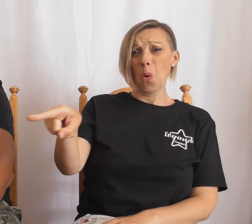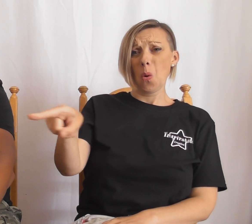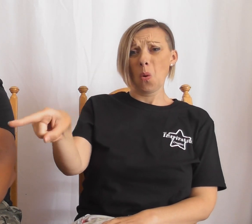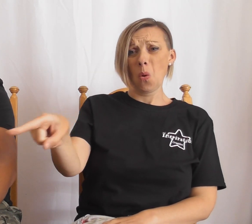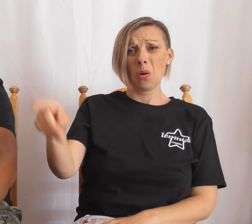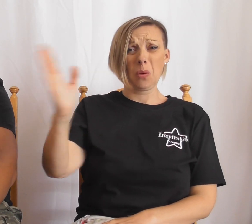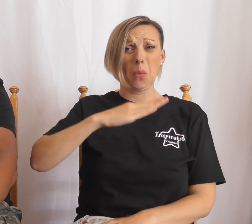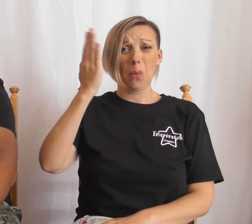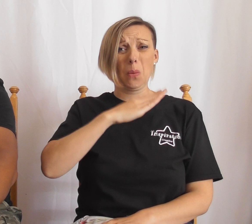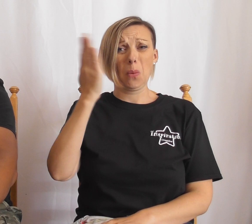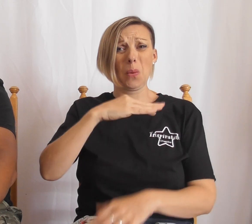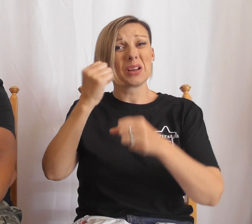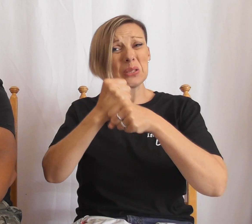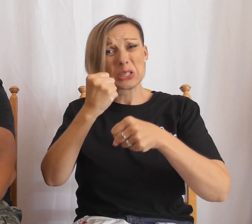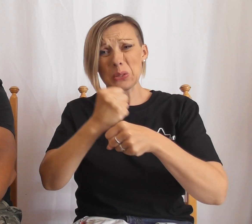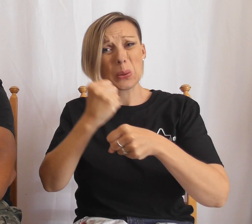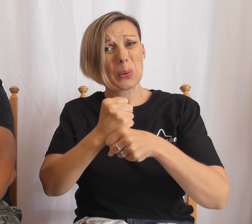"Oh, George,